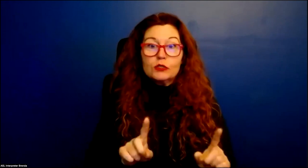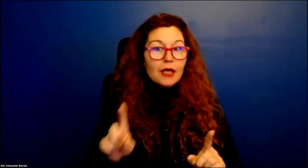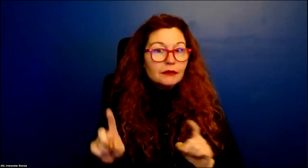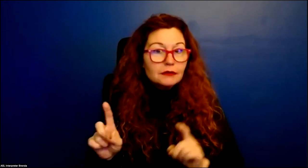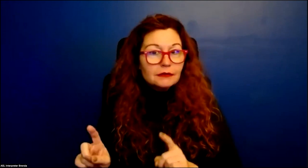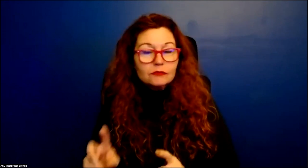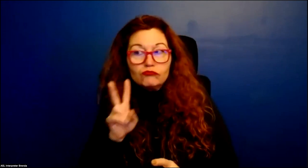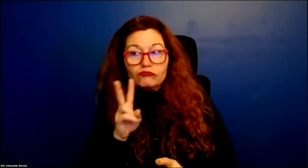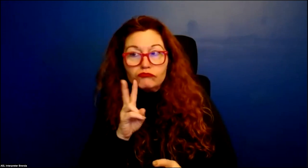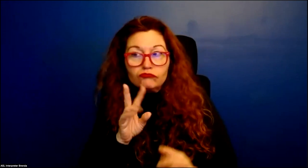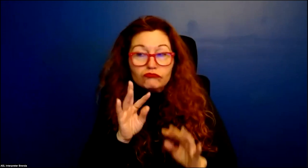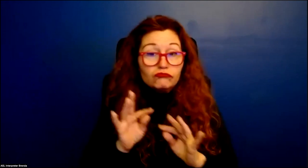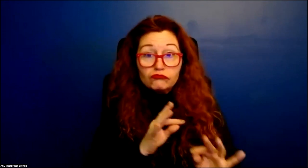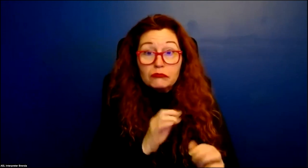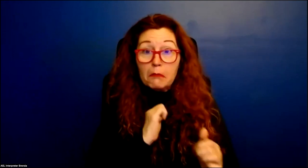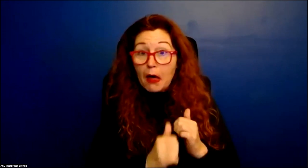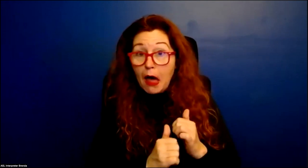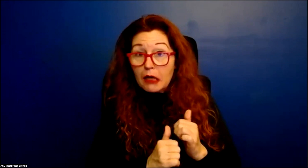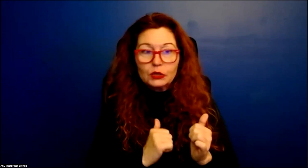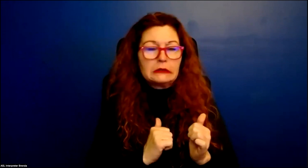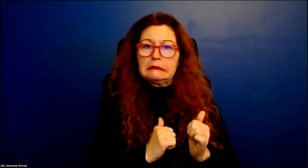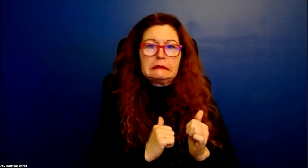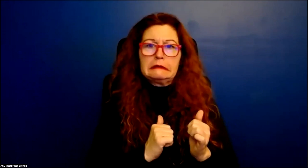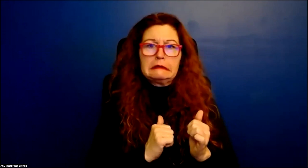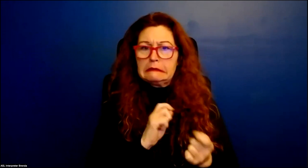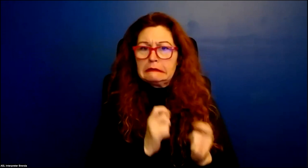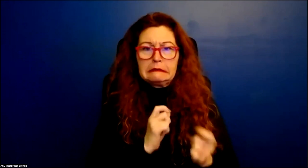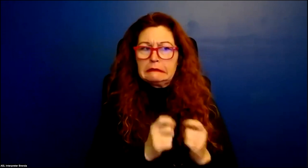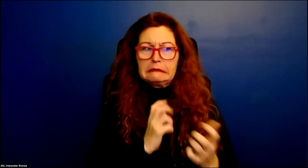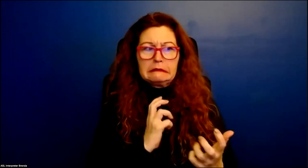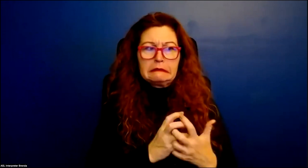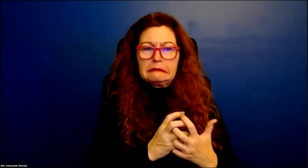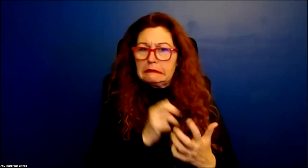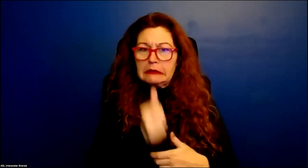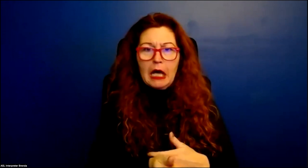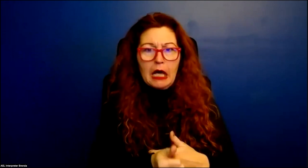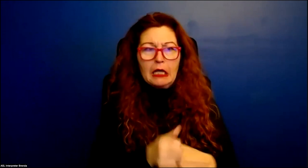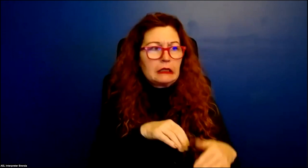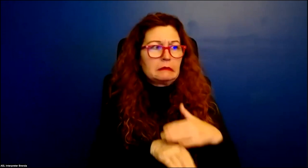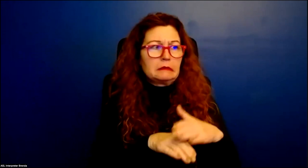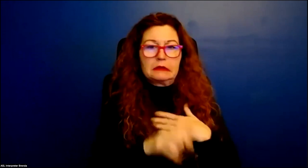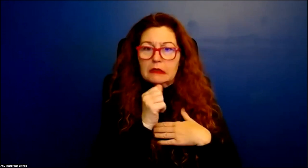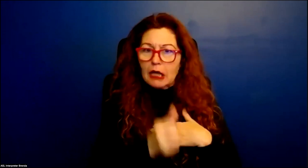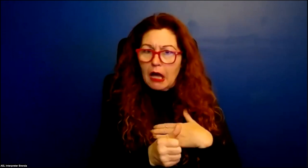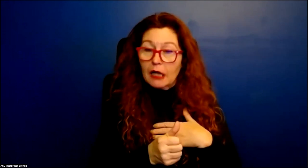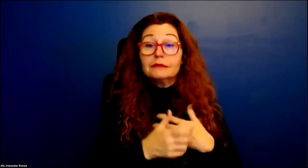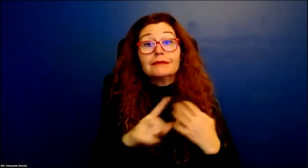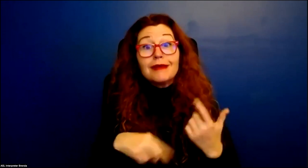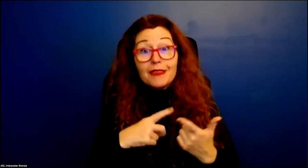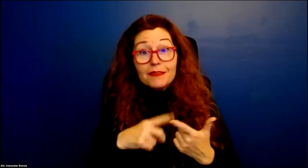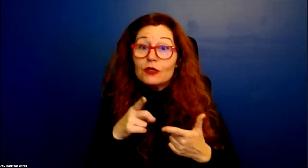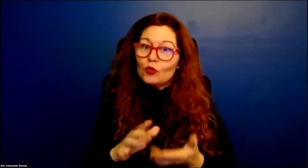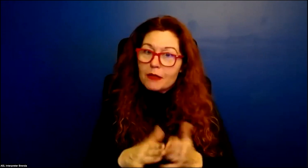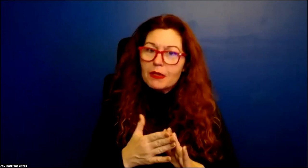just see how you or your employer's website performs, and then be an ally and an advocate in